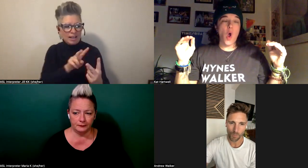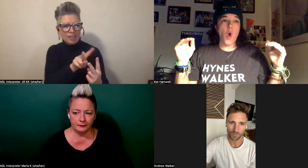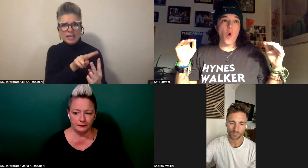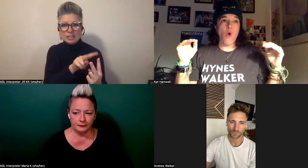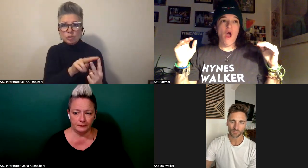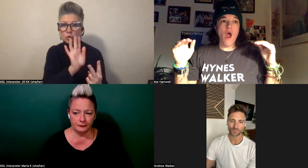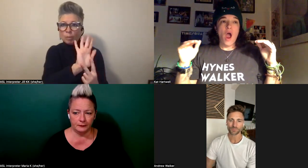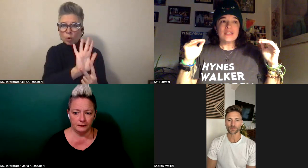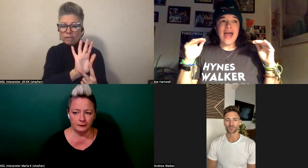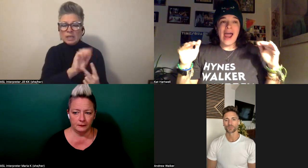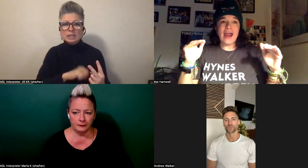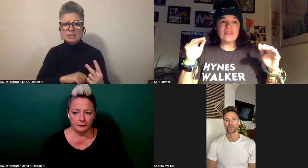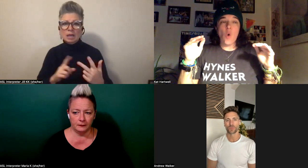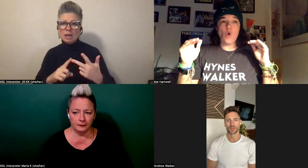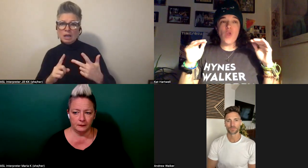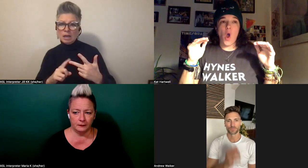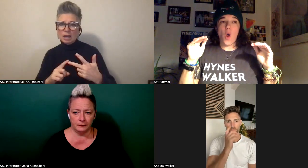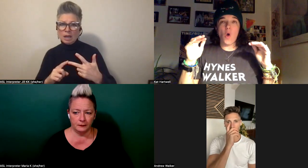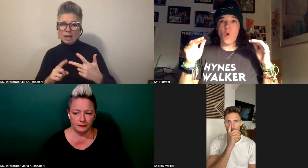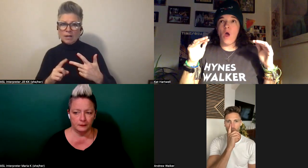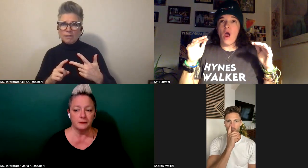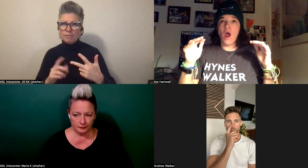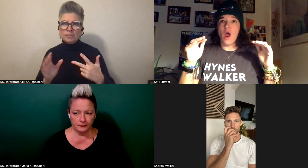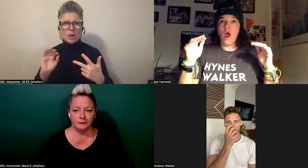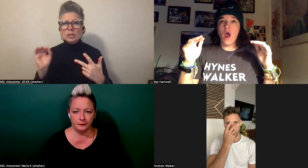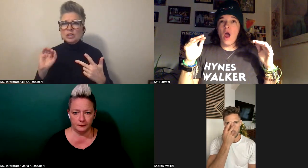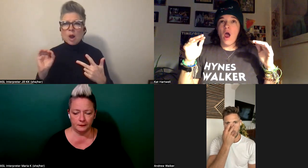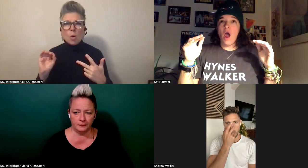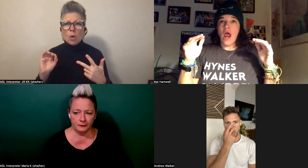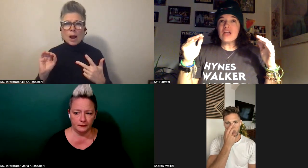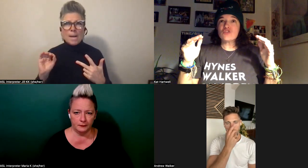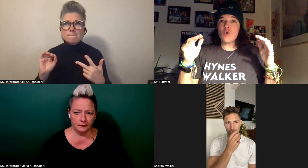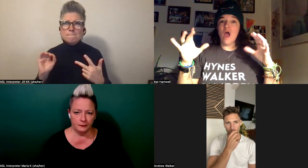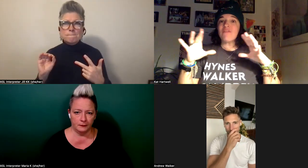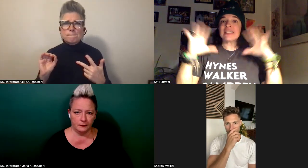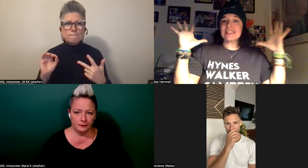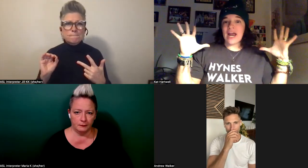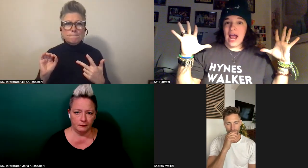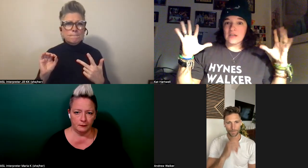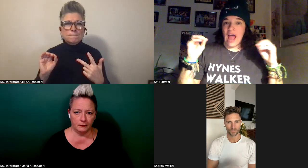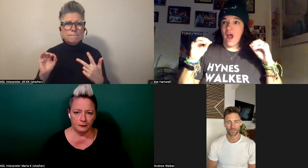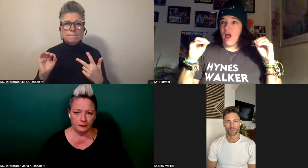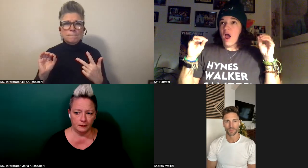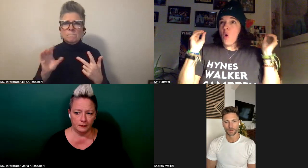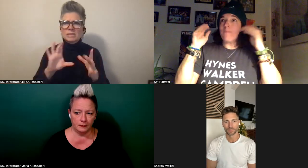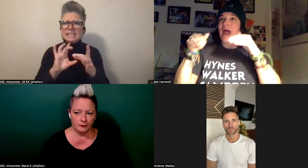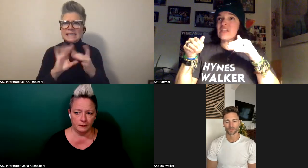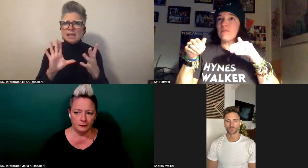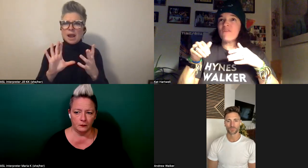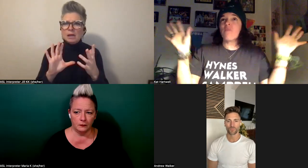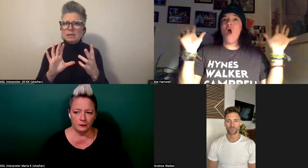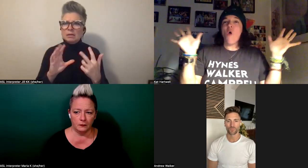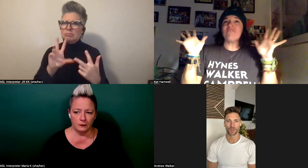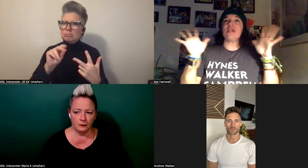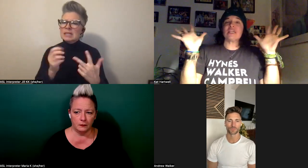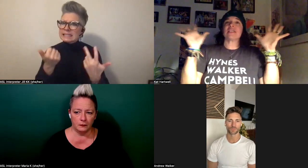was no sign or no issue of a disconnect. Like going back to the